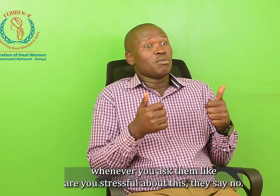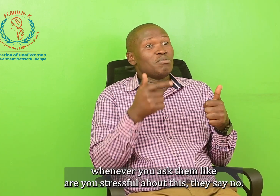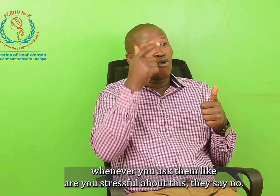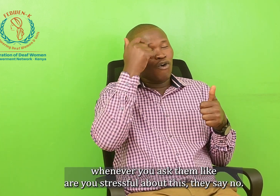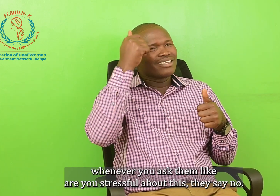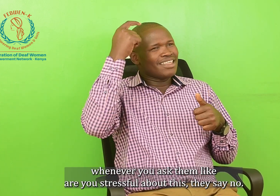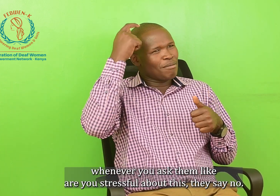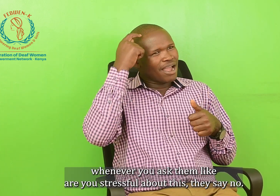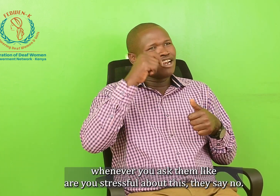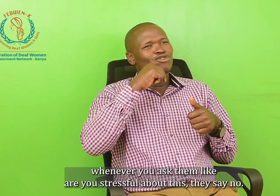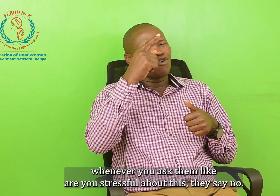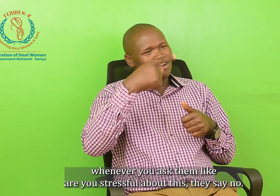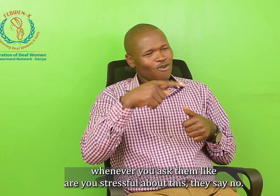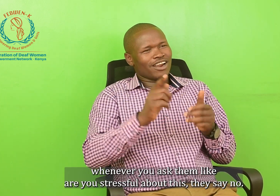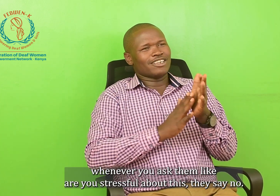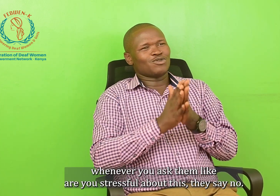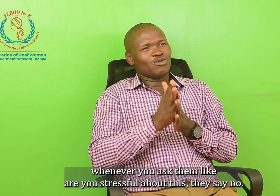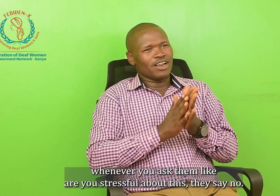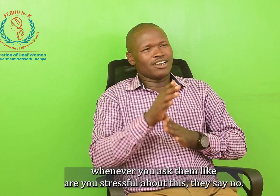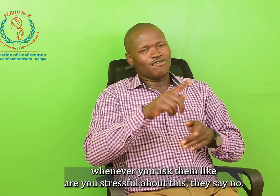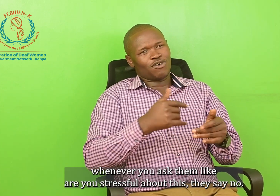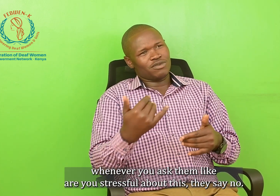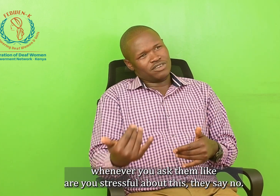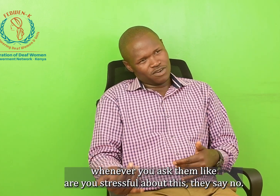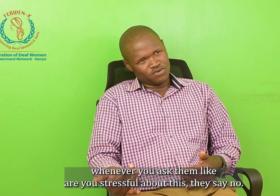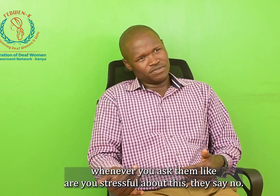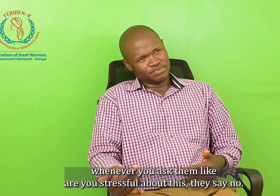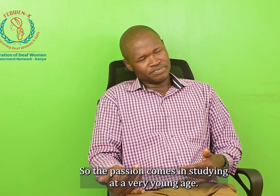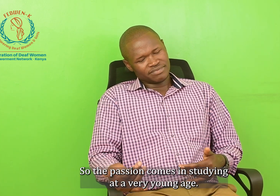Whenever you ask them like, are you stressful about this, they say no. So the